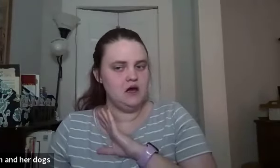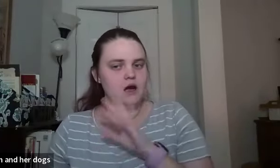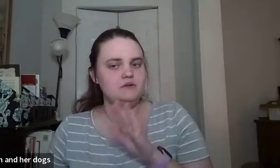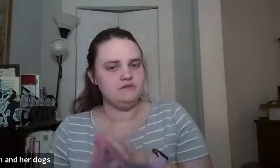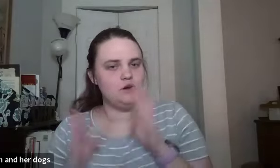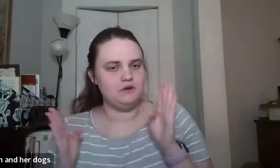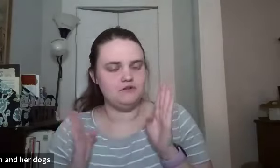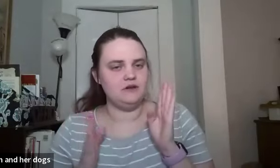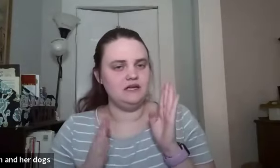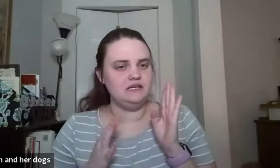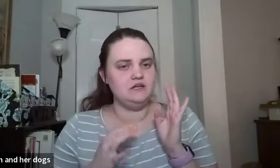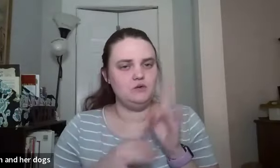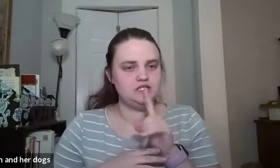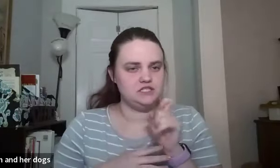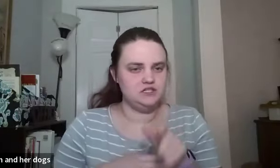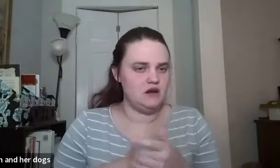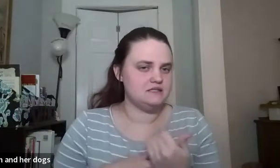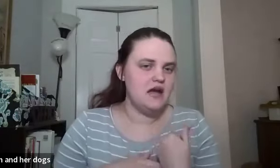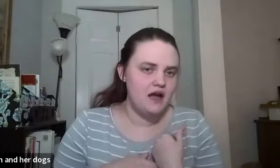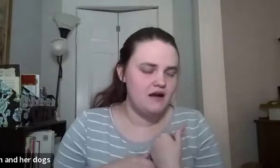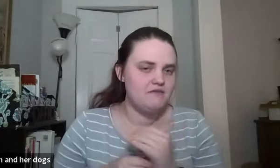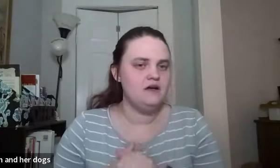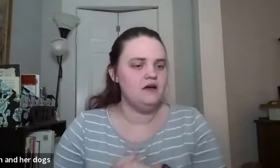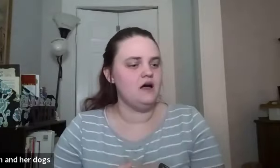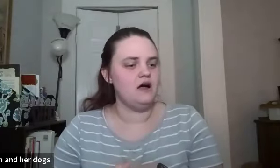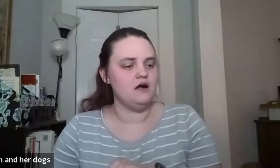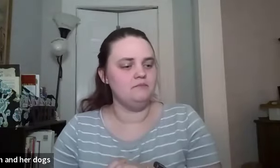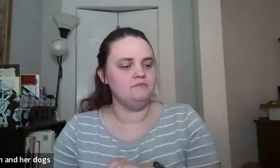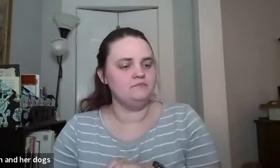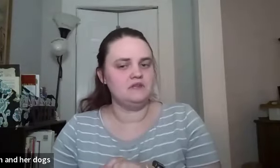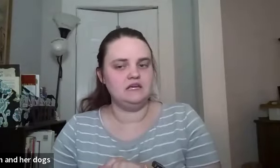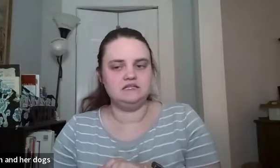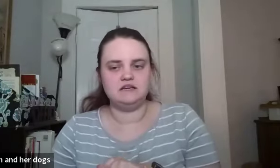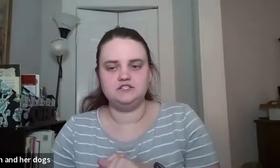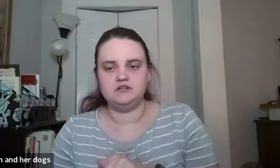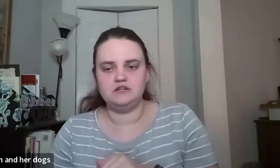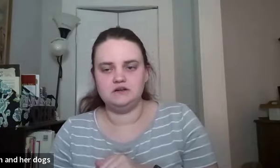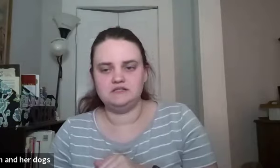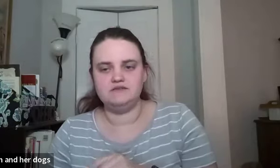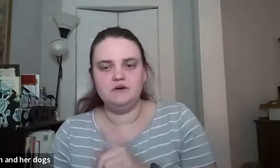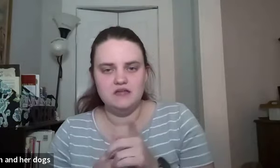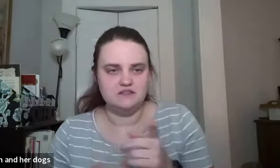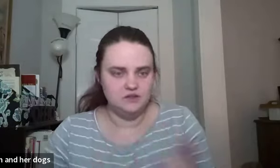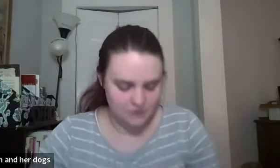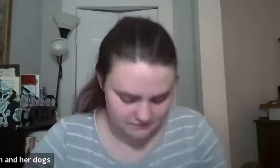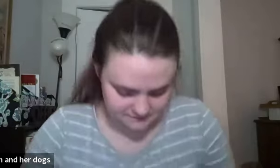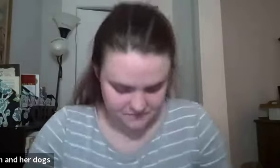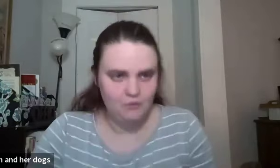I'm gonna leave it open. Are there any questions you guys have? Any signs you're curious of? Oh, that's a good one. What's